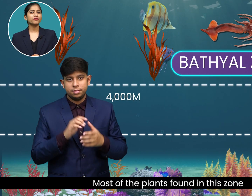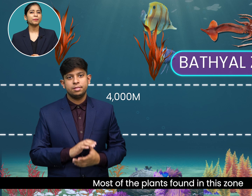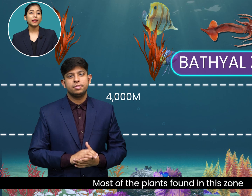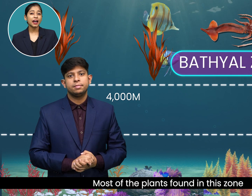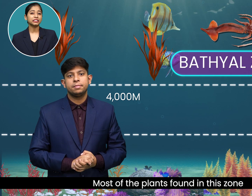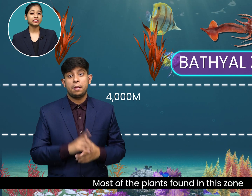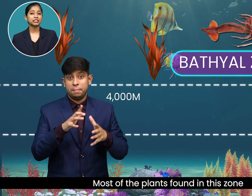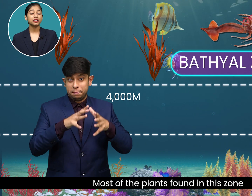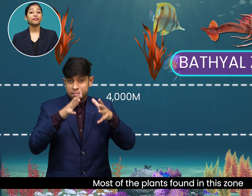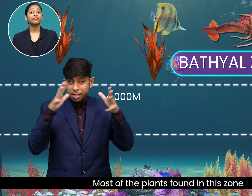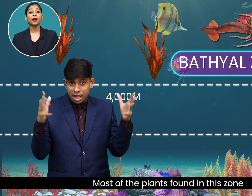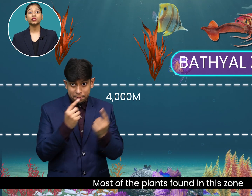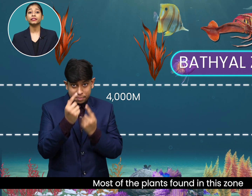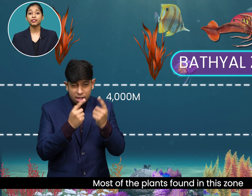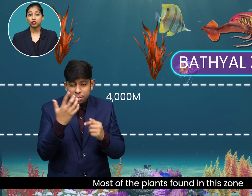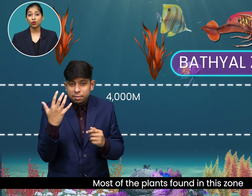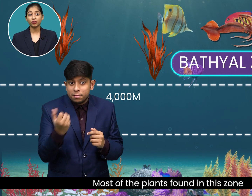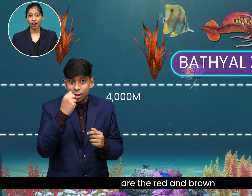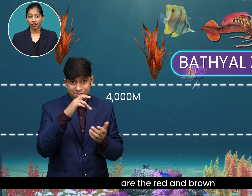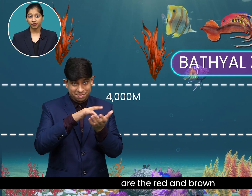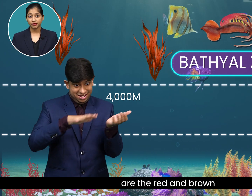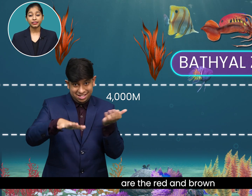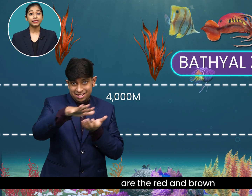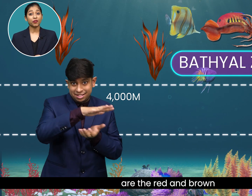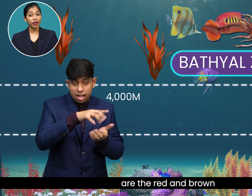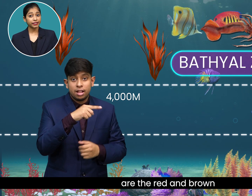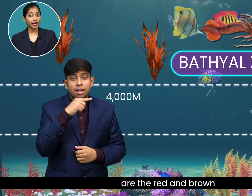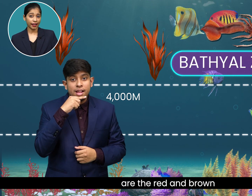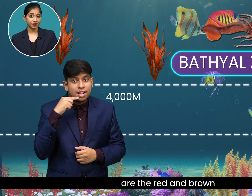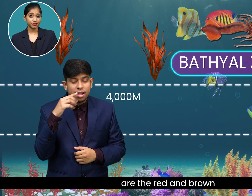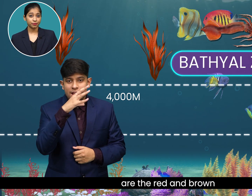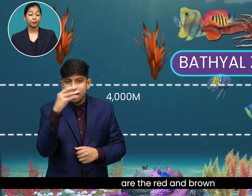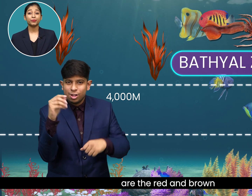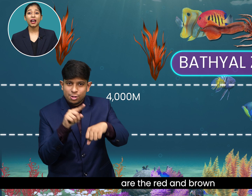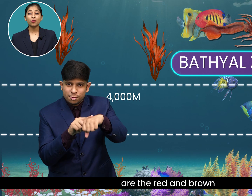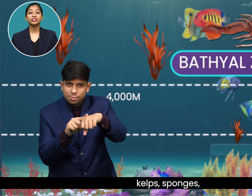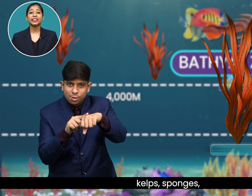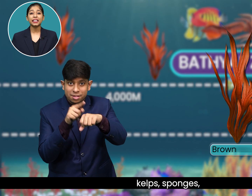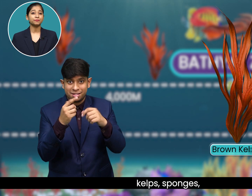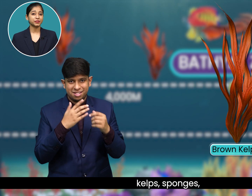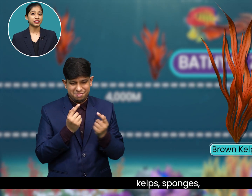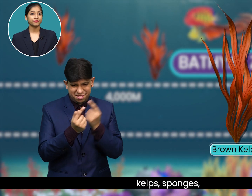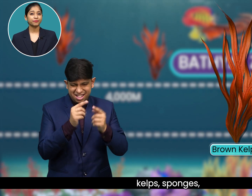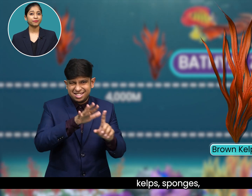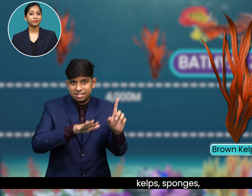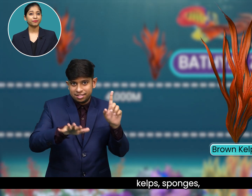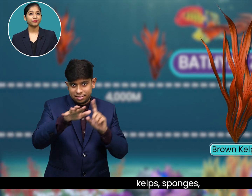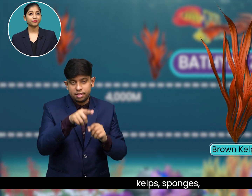Most of the plants found in this zone are the red and brown